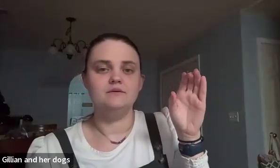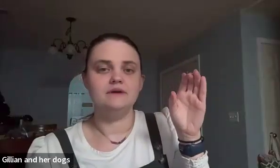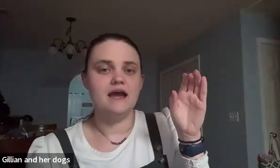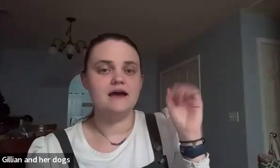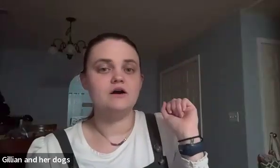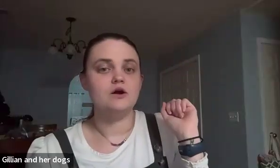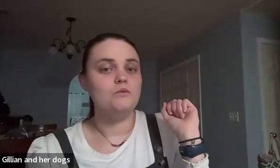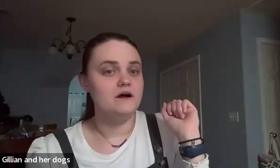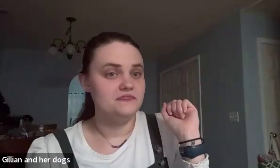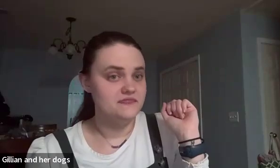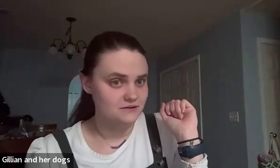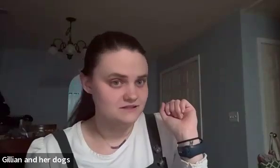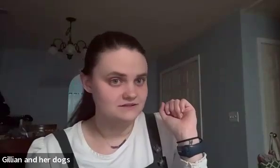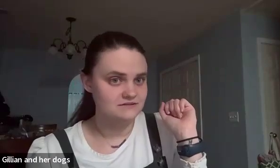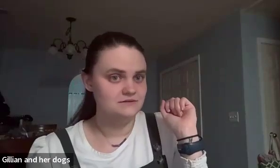Then we had our 1,000,